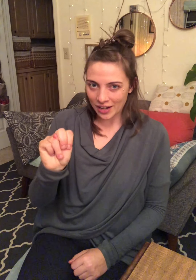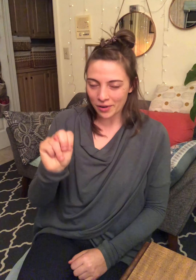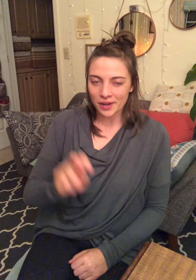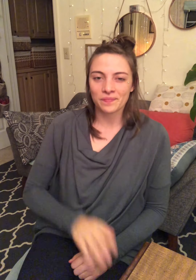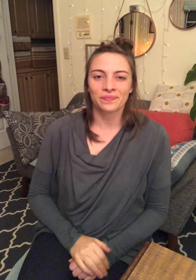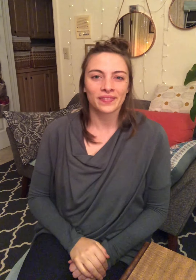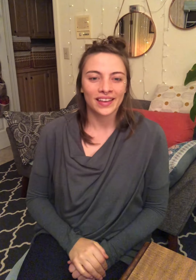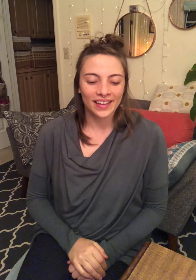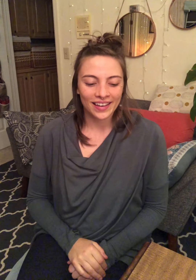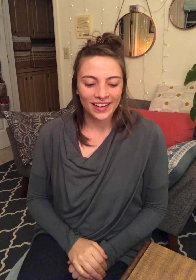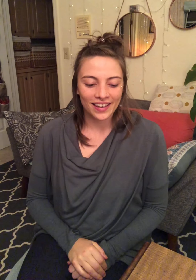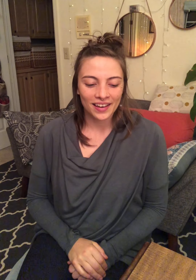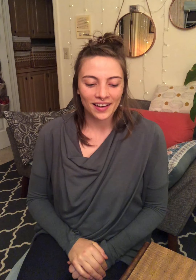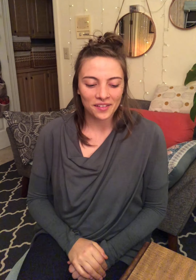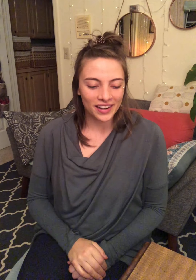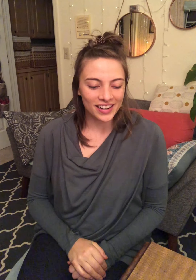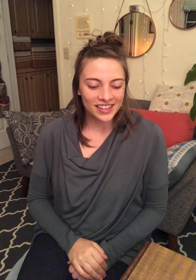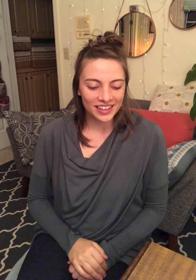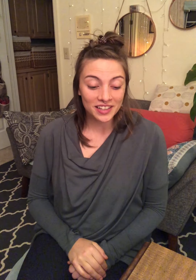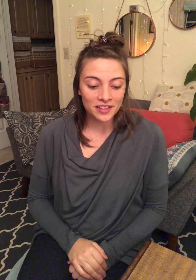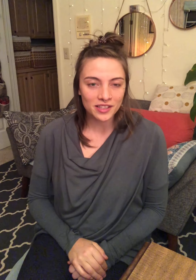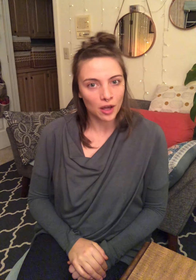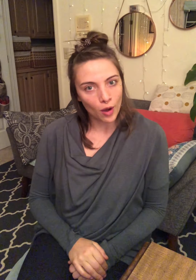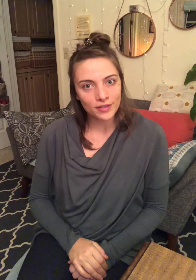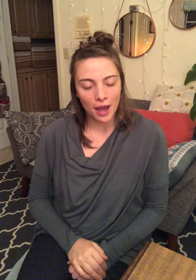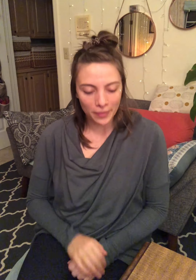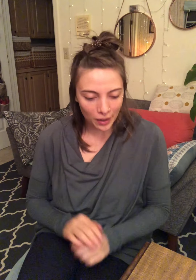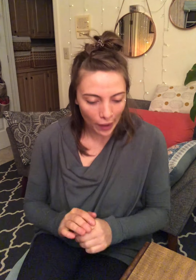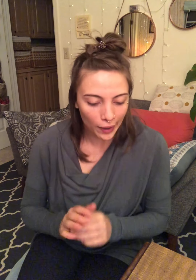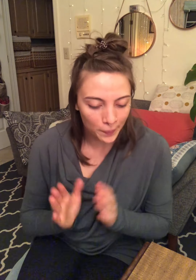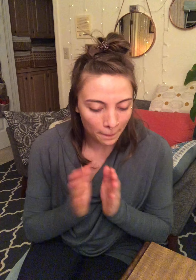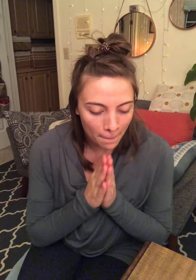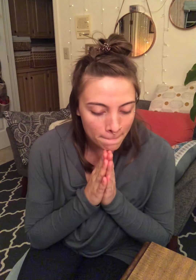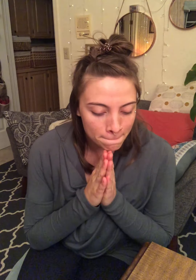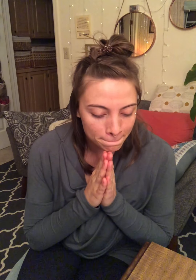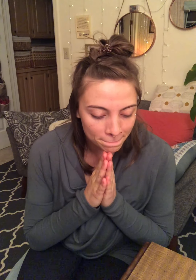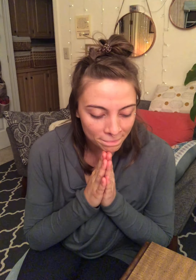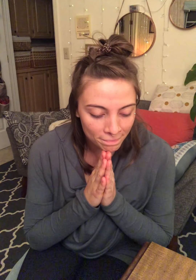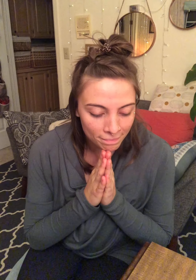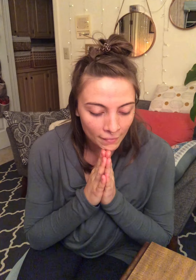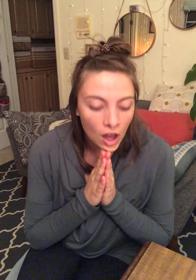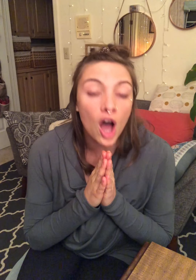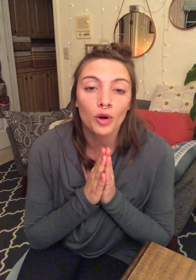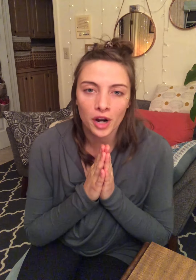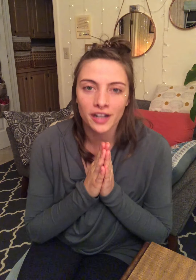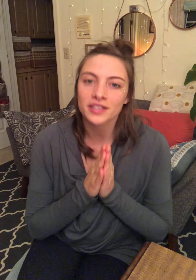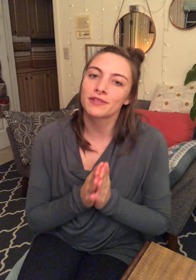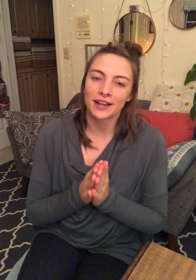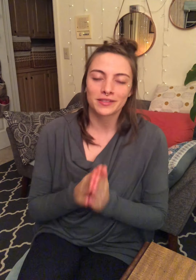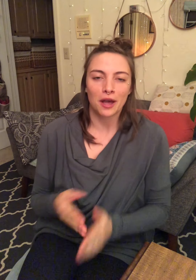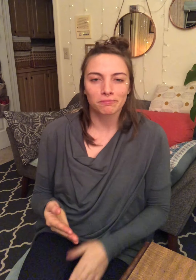January. Oh my gosh, I just got so off topic. Wow. Oh, hurt, right. So,